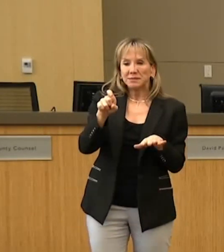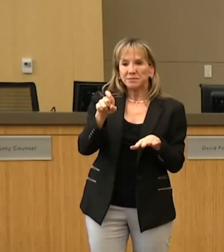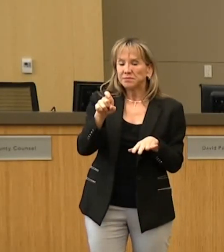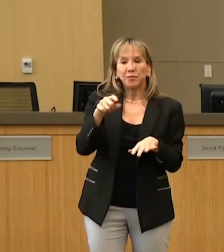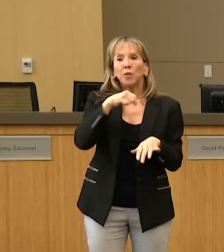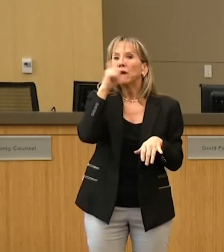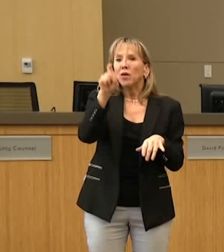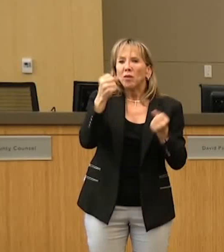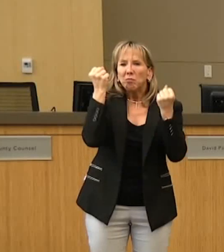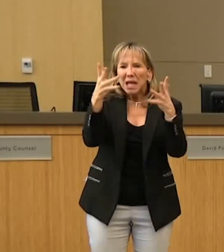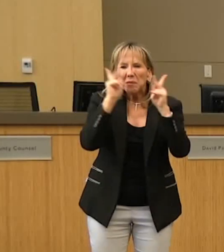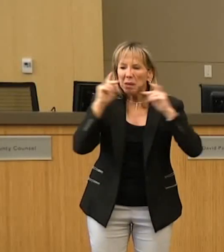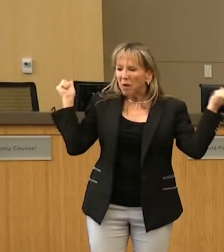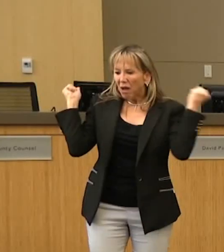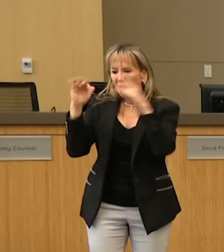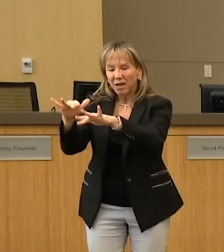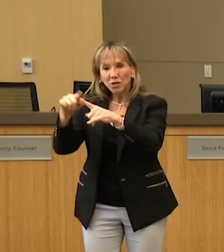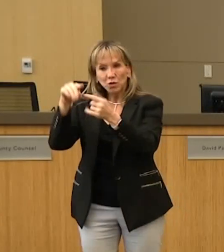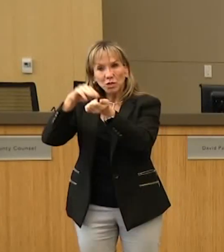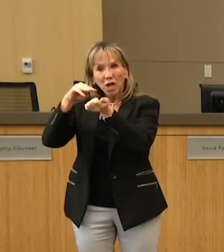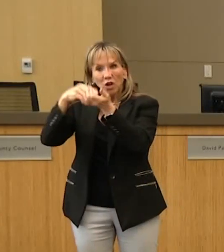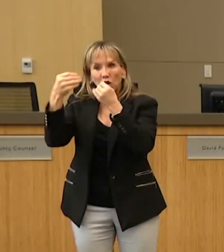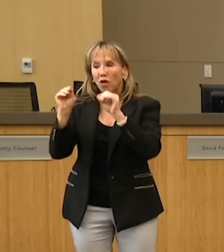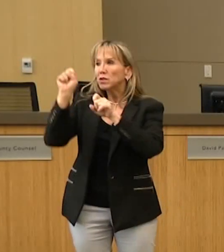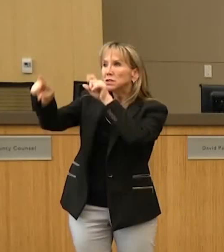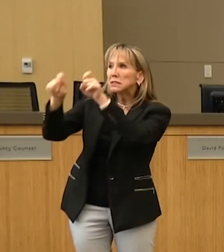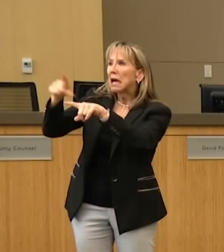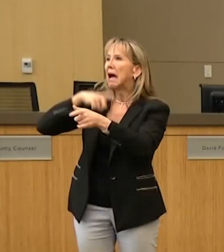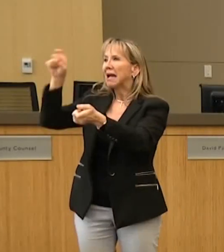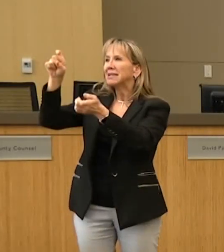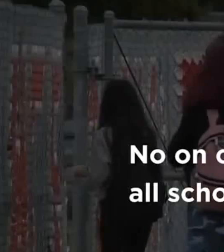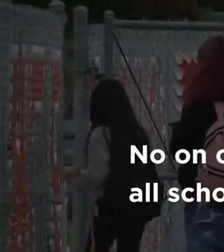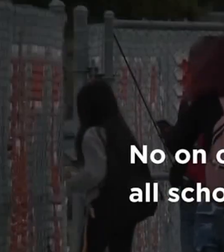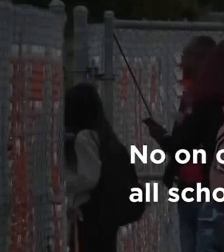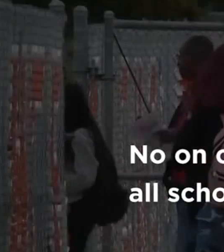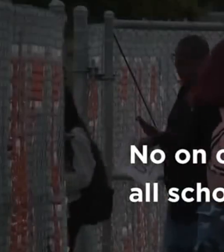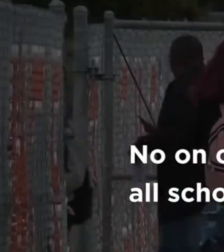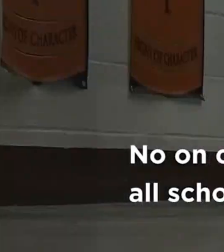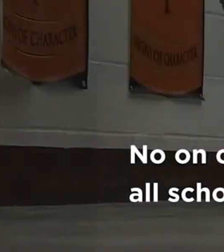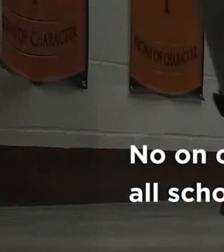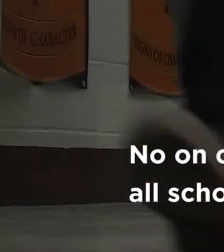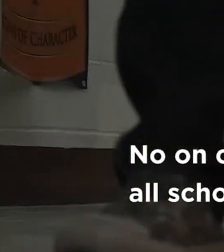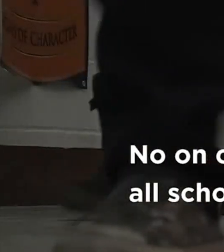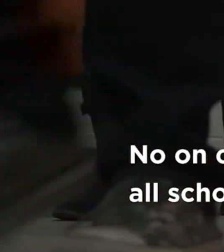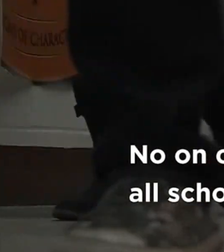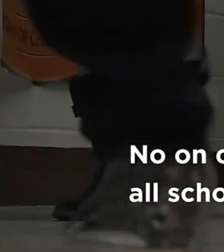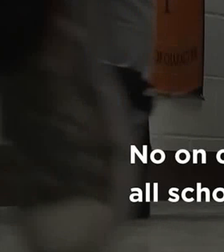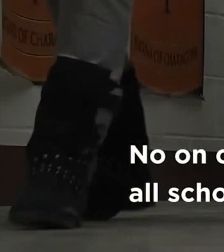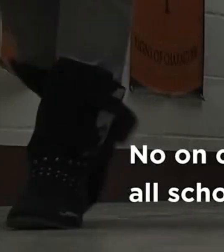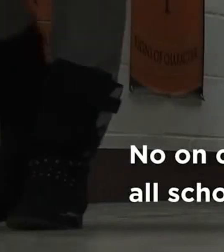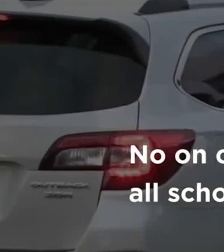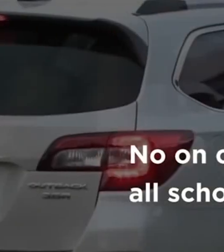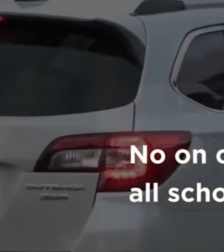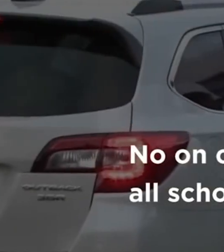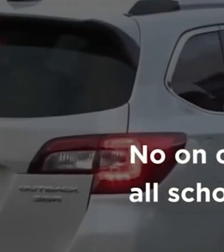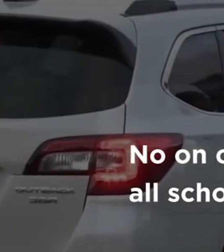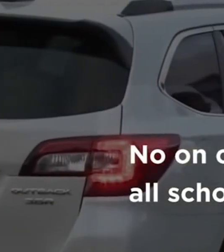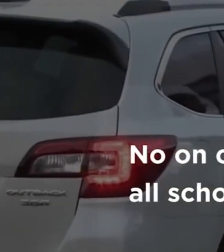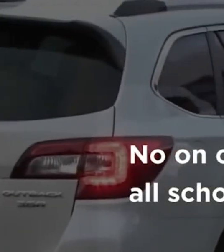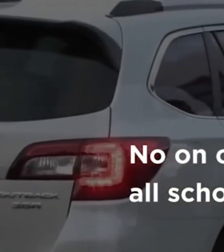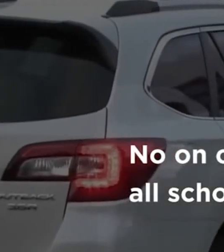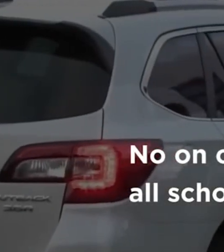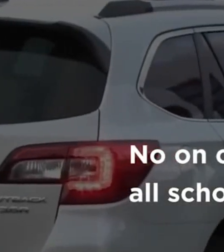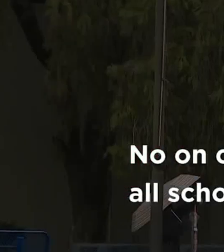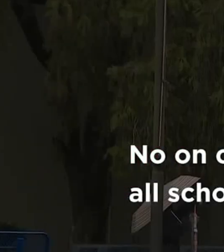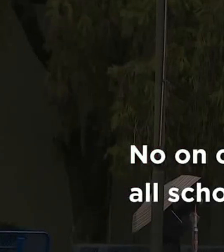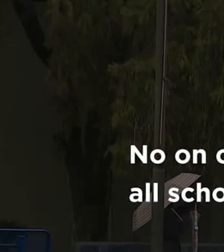crowding our doctor's time and showing up at our hospitals asking for a doctor's note. All public and private schools must cancel on-campus